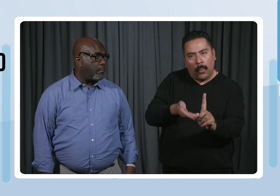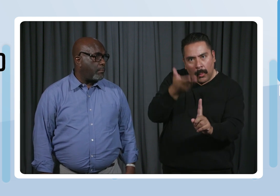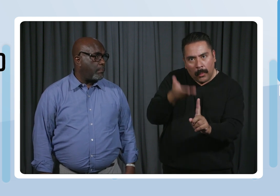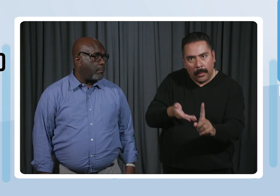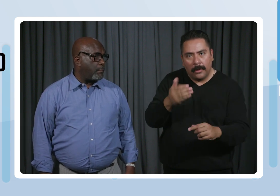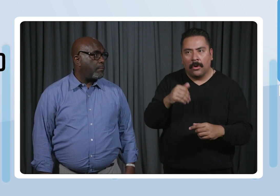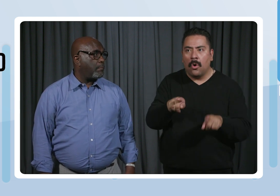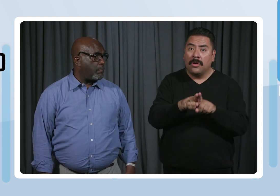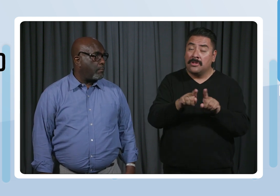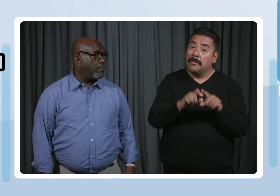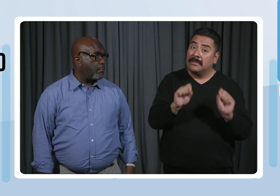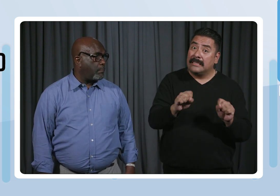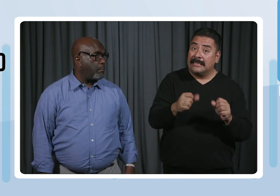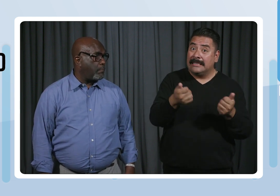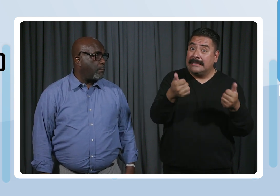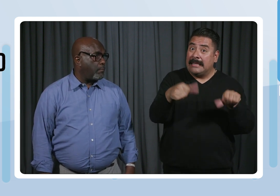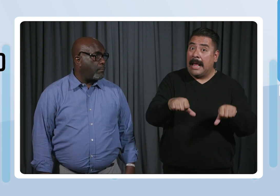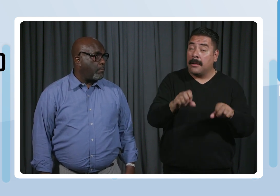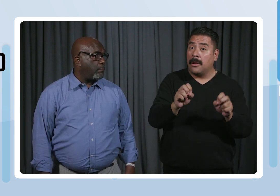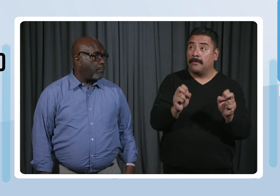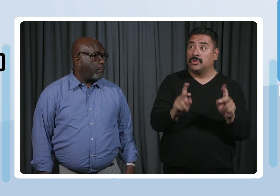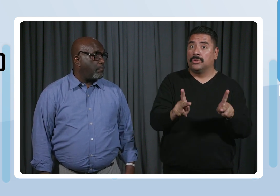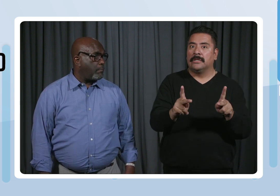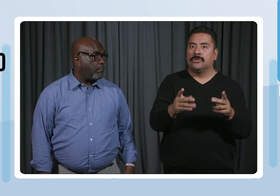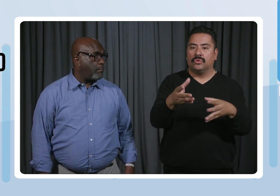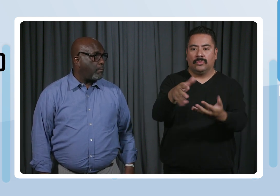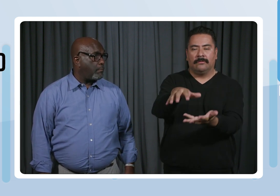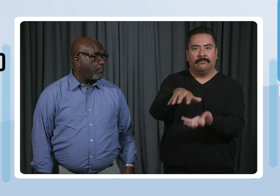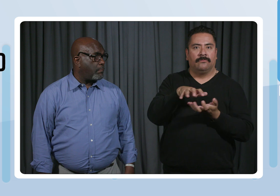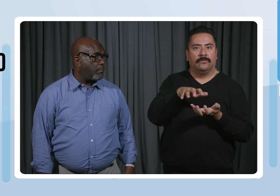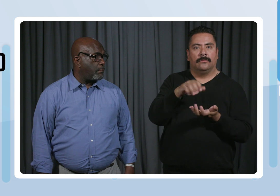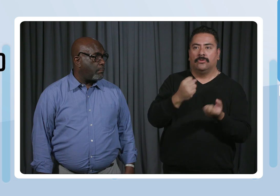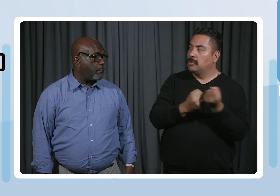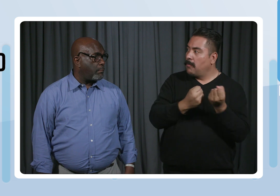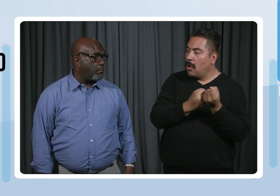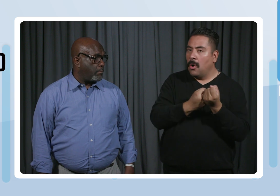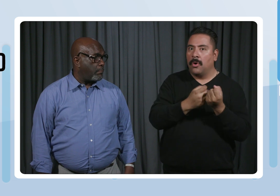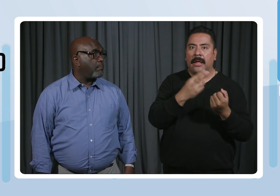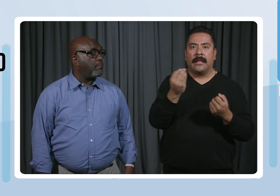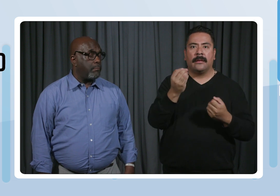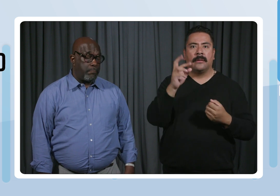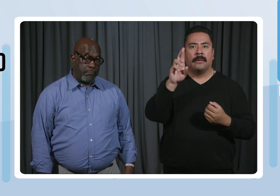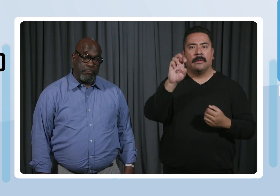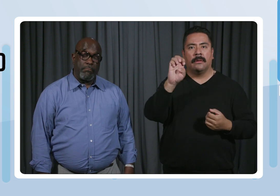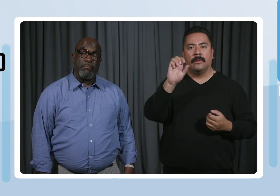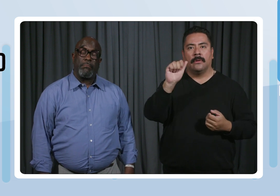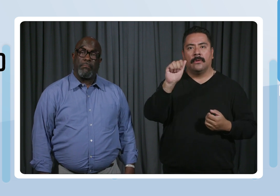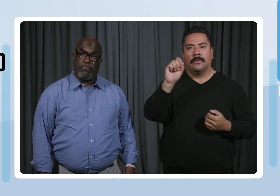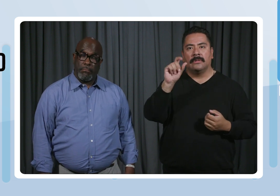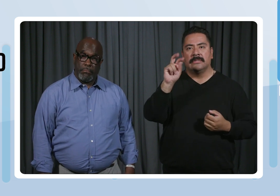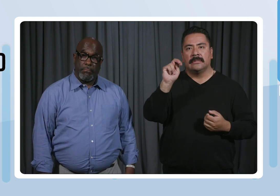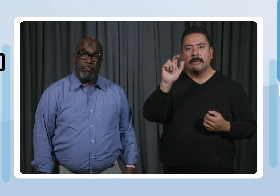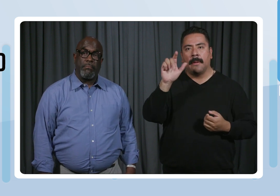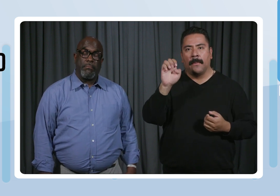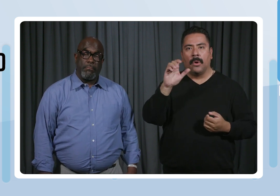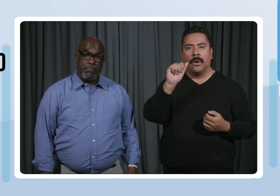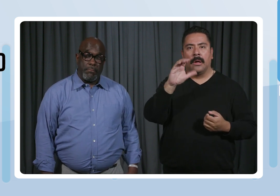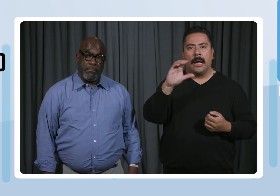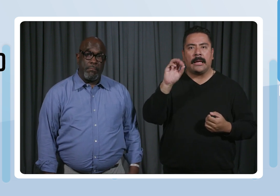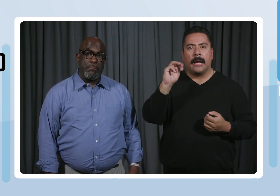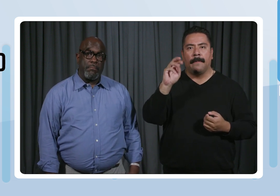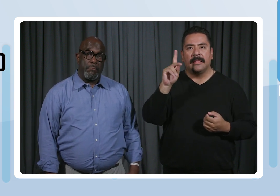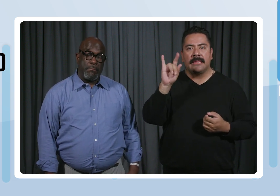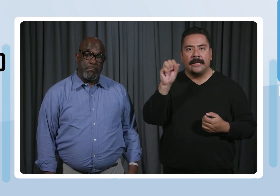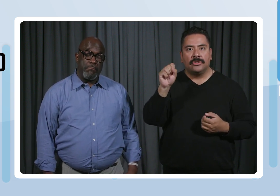potentially denying yourself the opportunity to receive the supports and the reasonable accommodations that you are legally entitled to